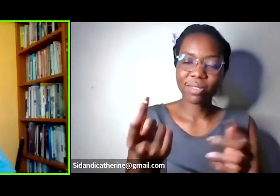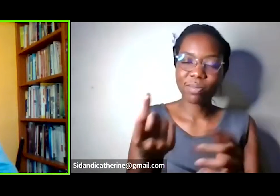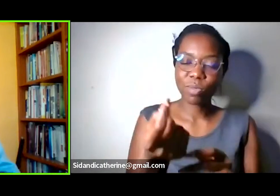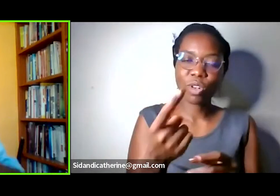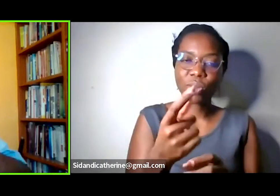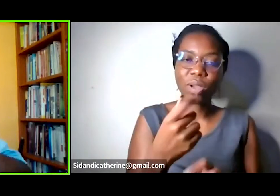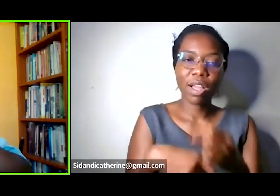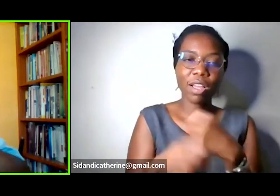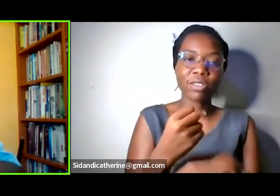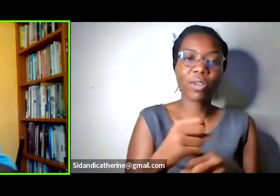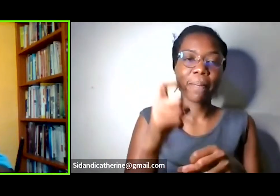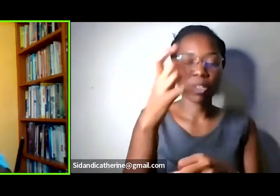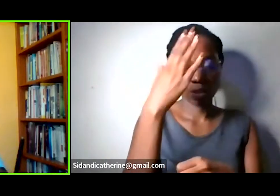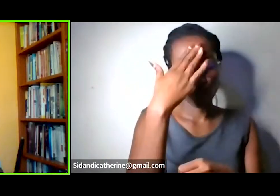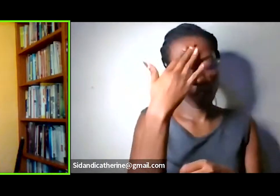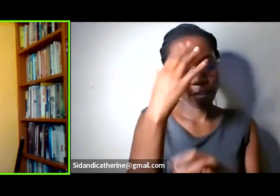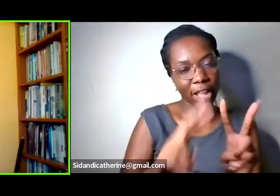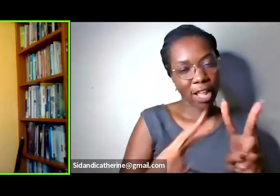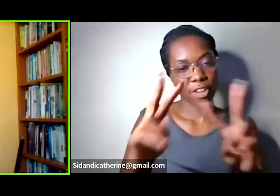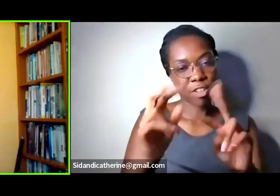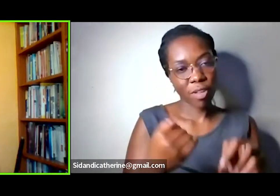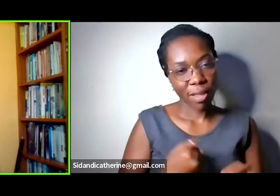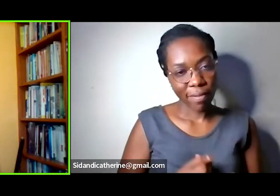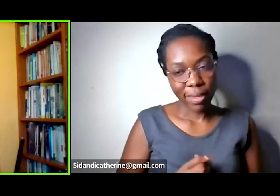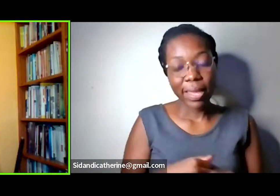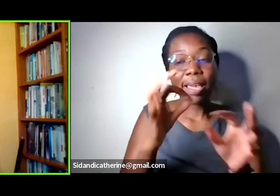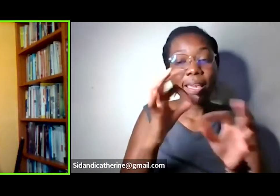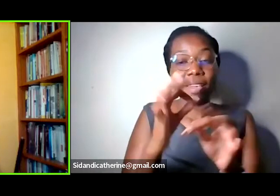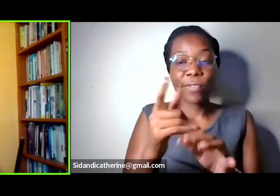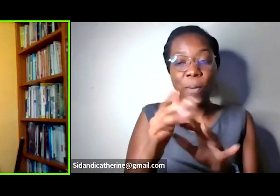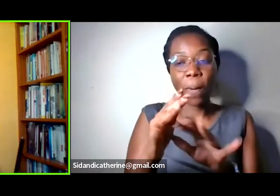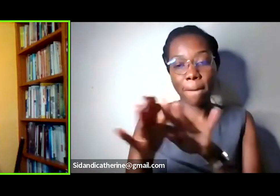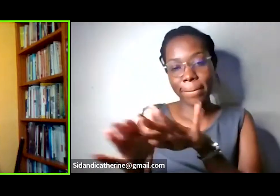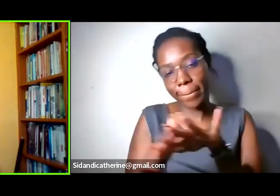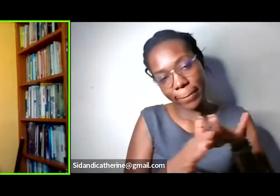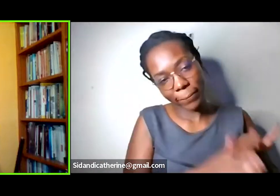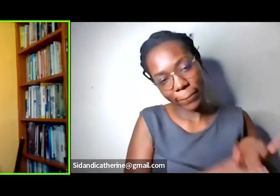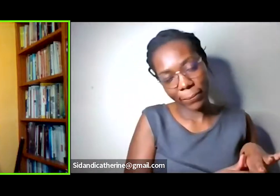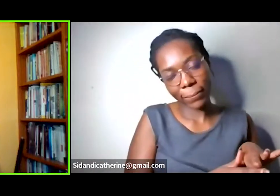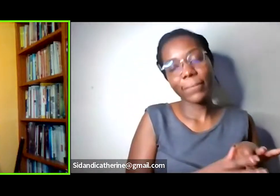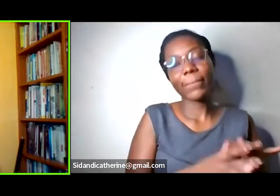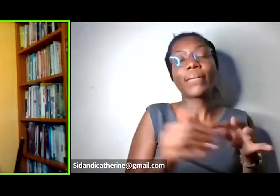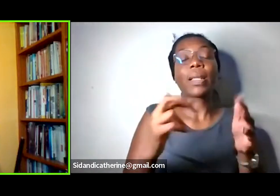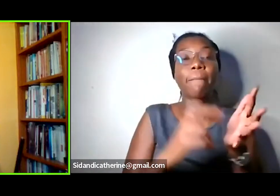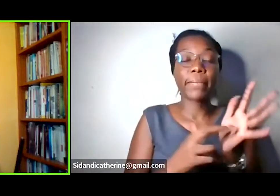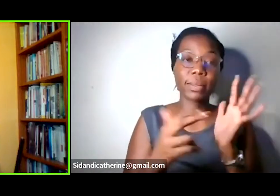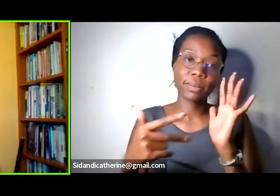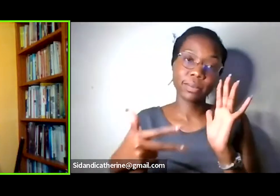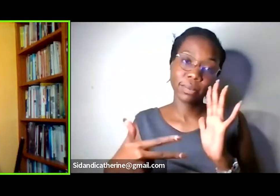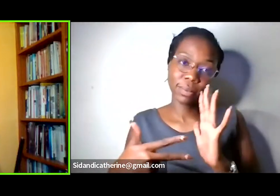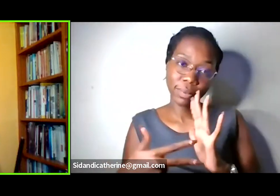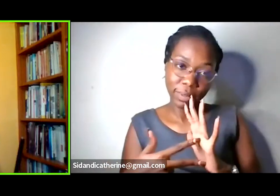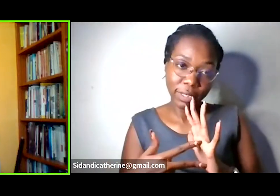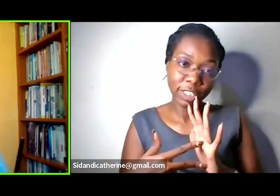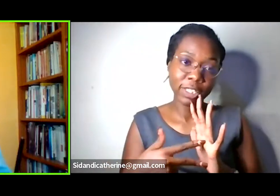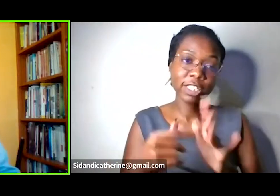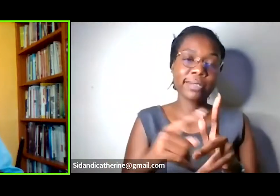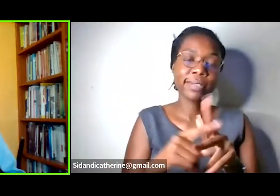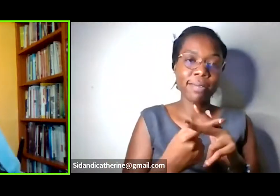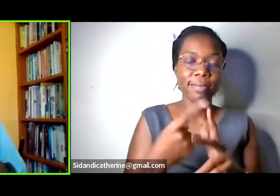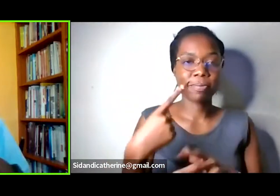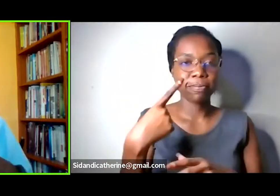discovered, everything I've talked about in that interaction is a value point. The safe space is a value point. The thing